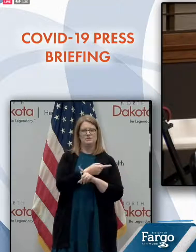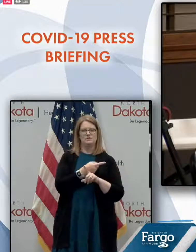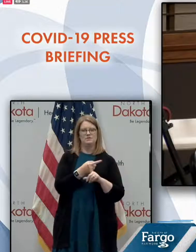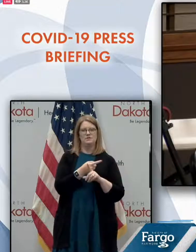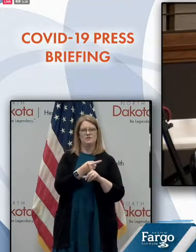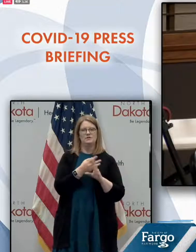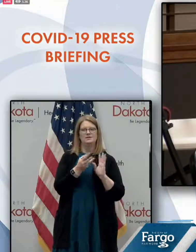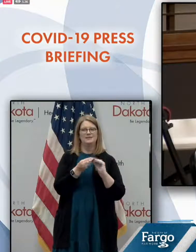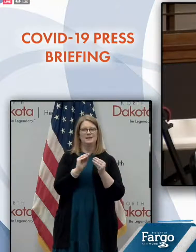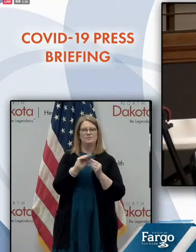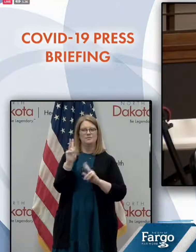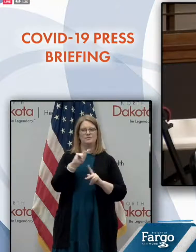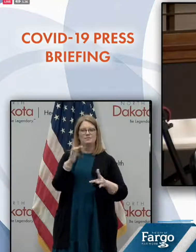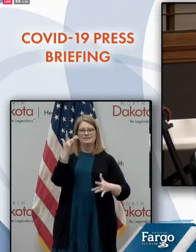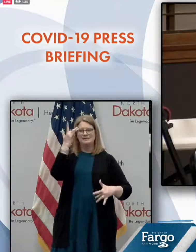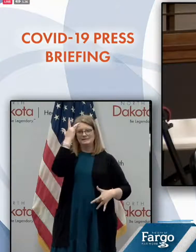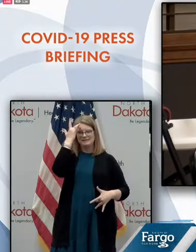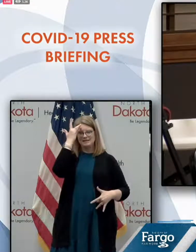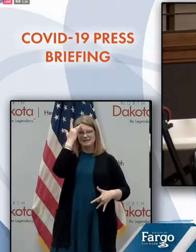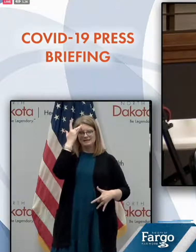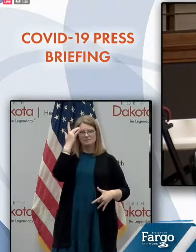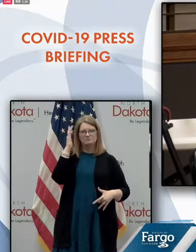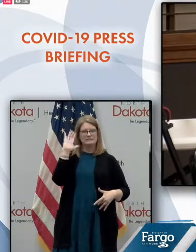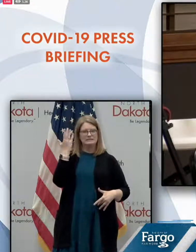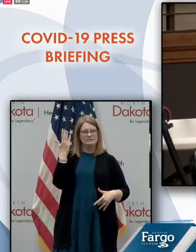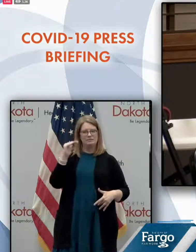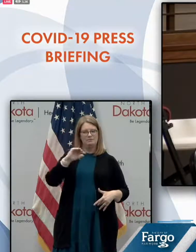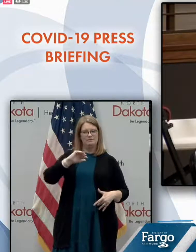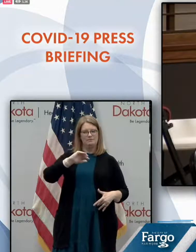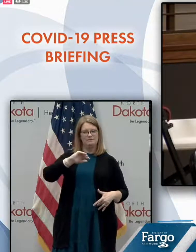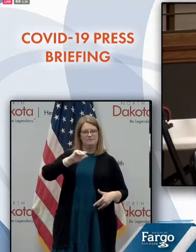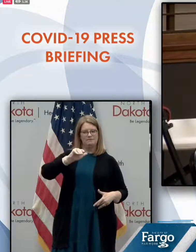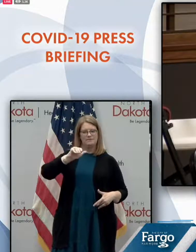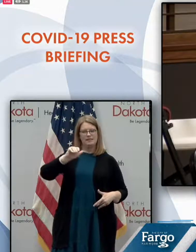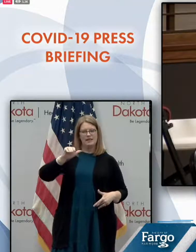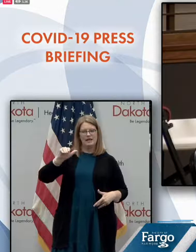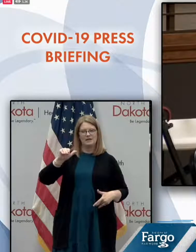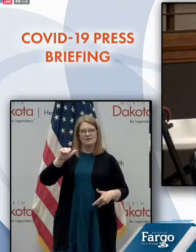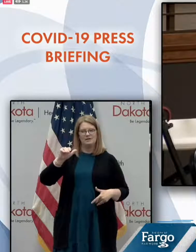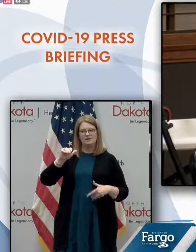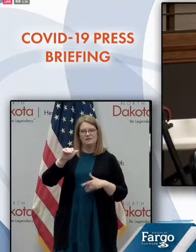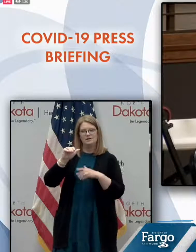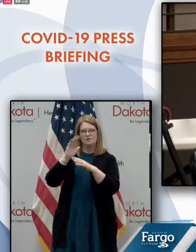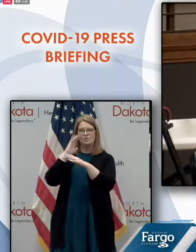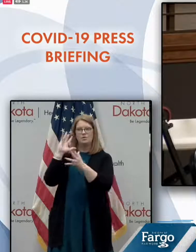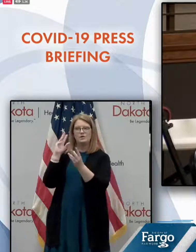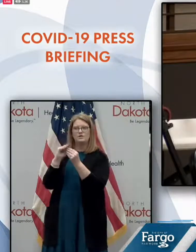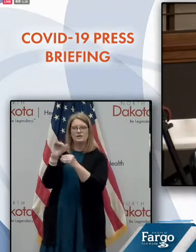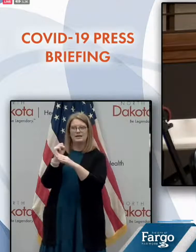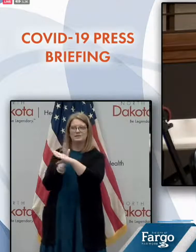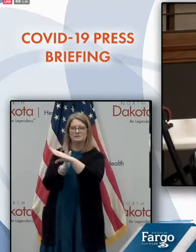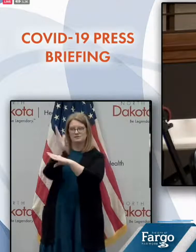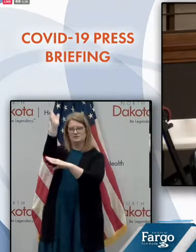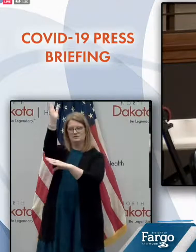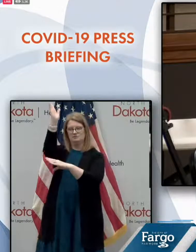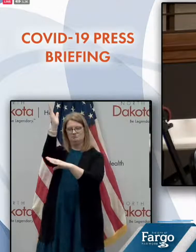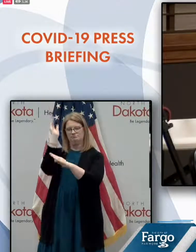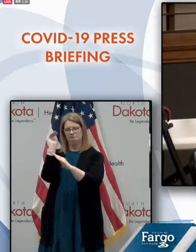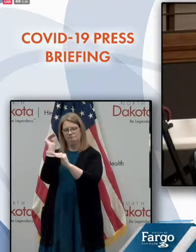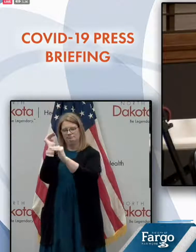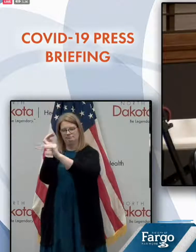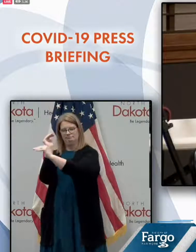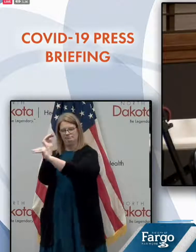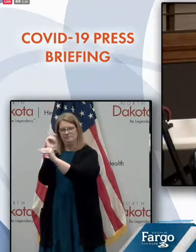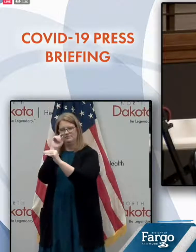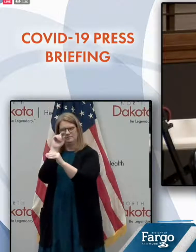active cases seem pretty flat because the total cases is skyrocketed. Is there any reason